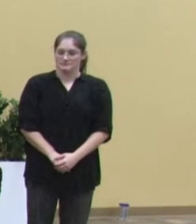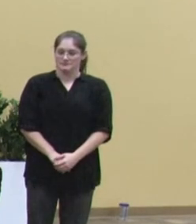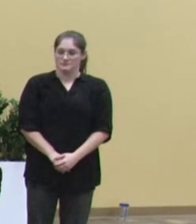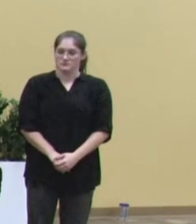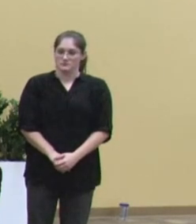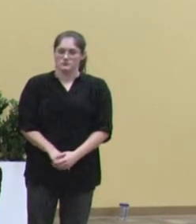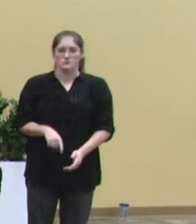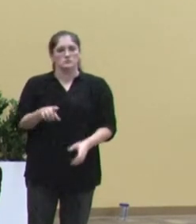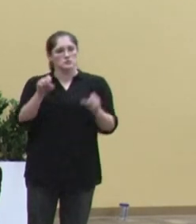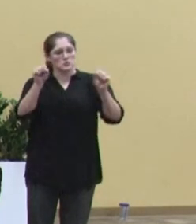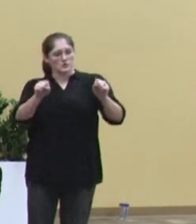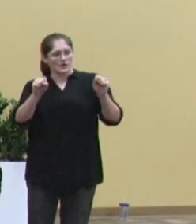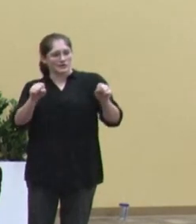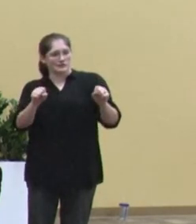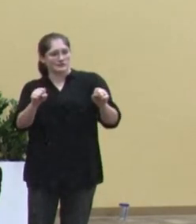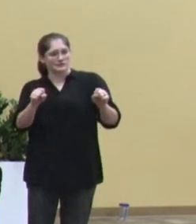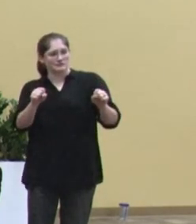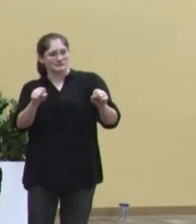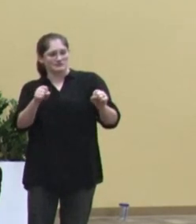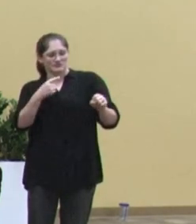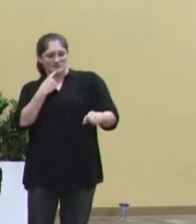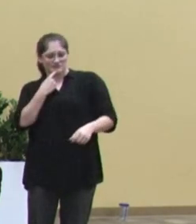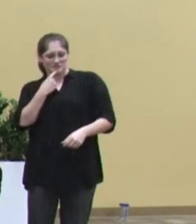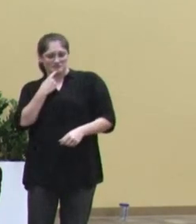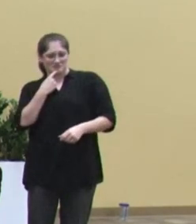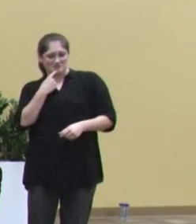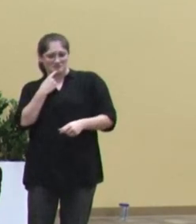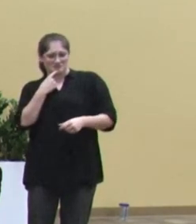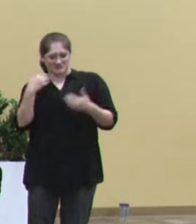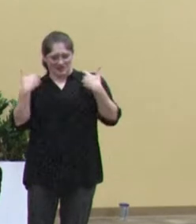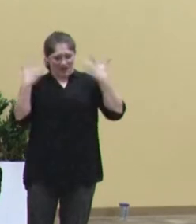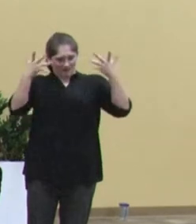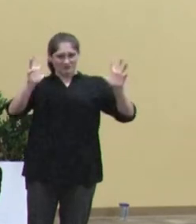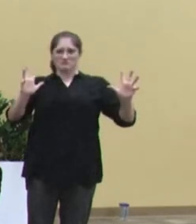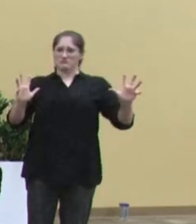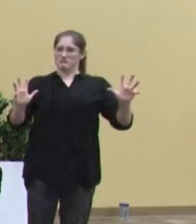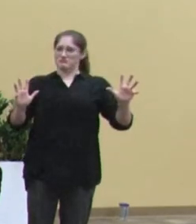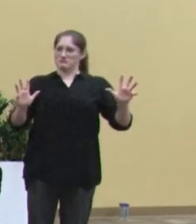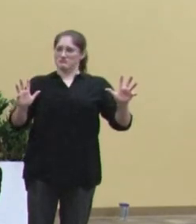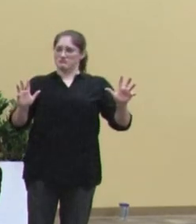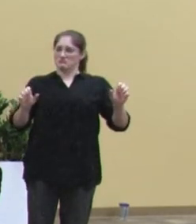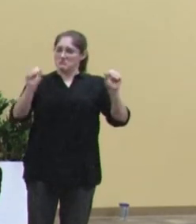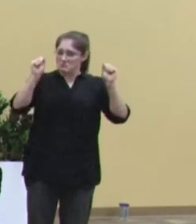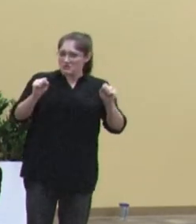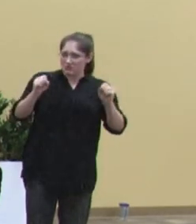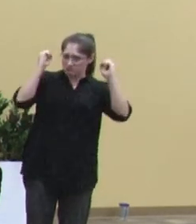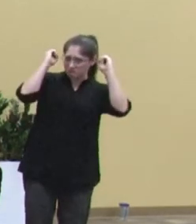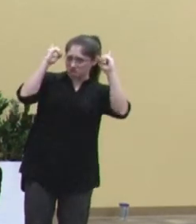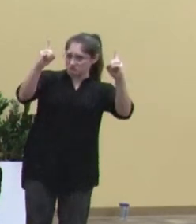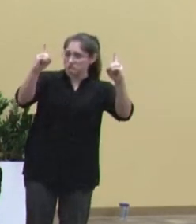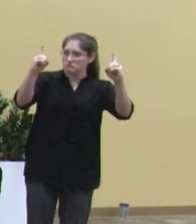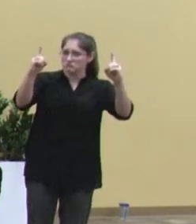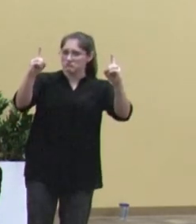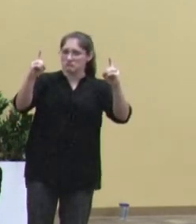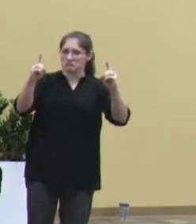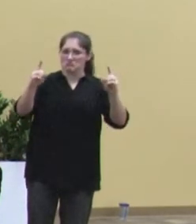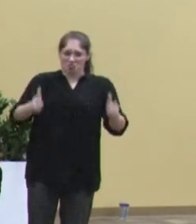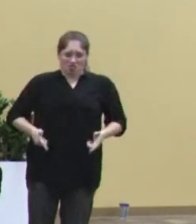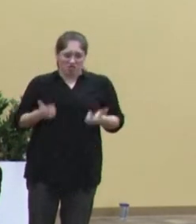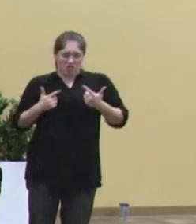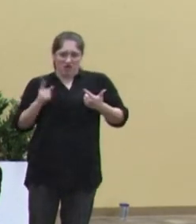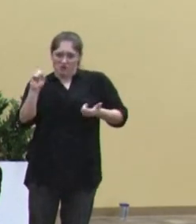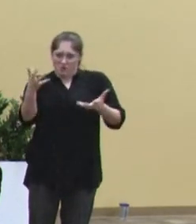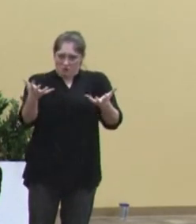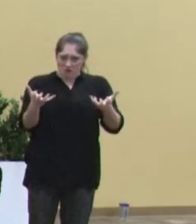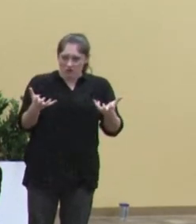you could almost say, well, we've got all those things now. We can get a good education, we can live where we want to live, we can